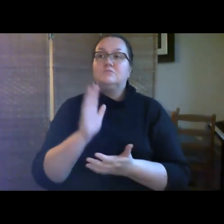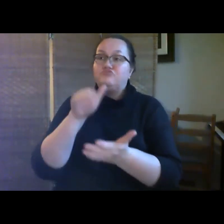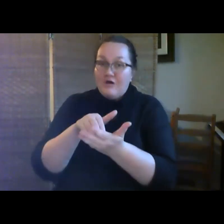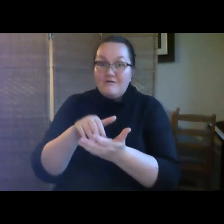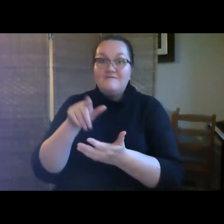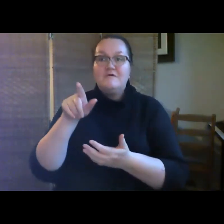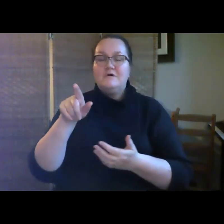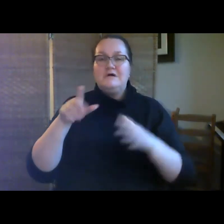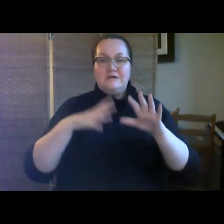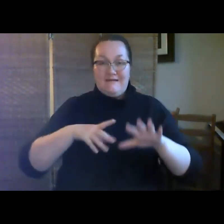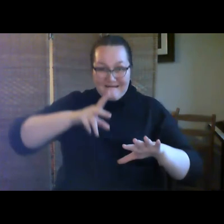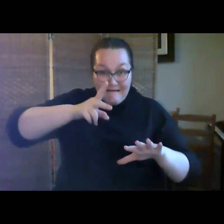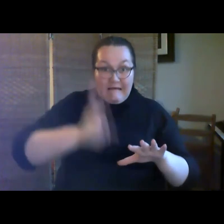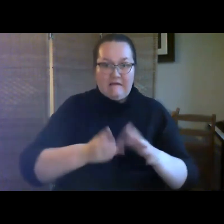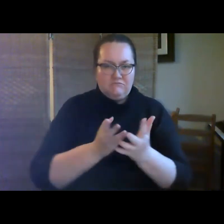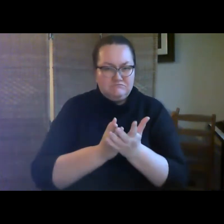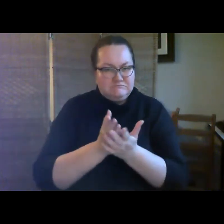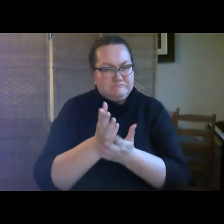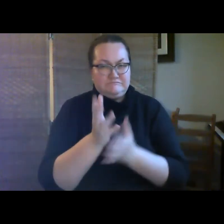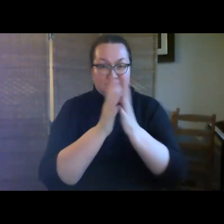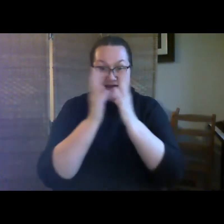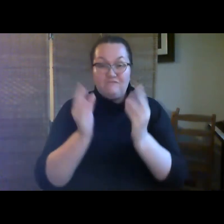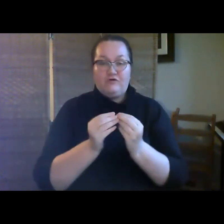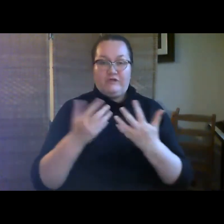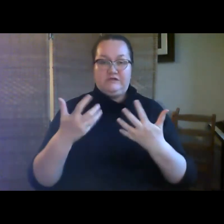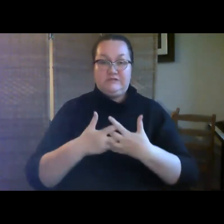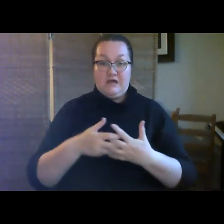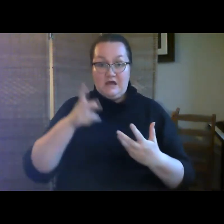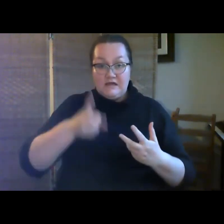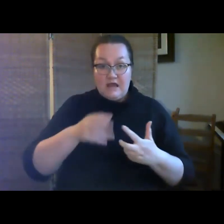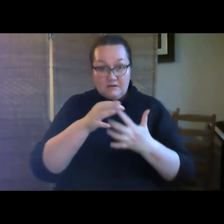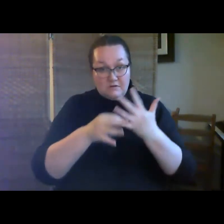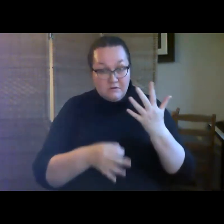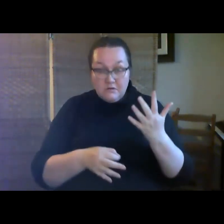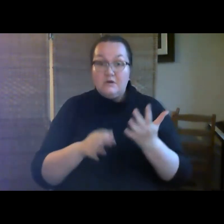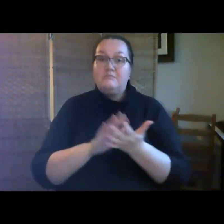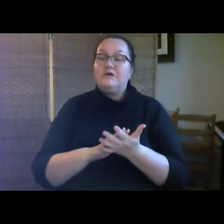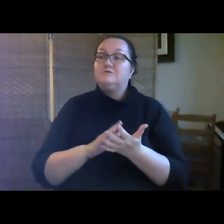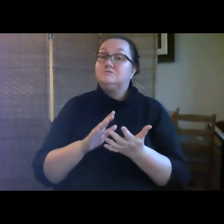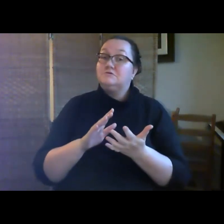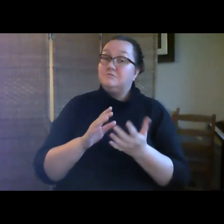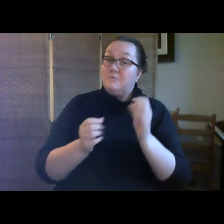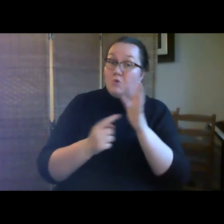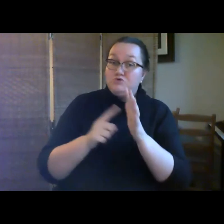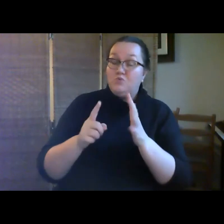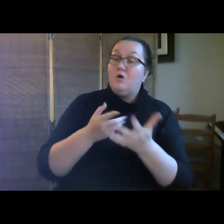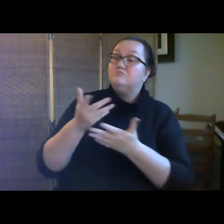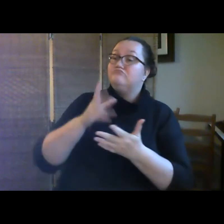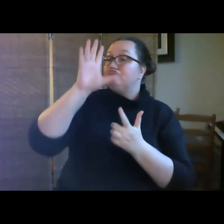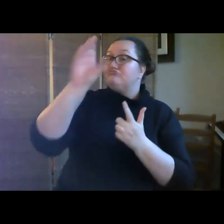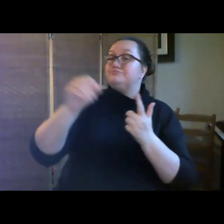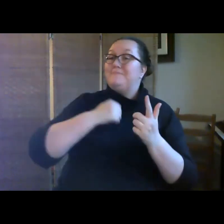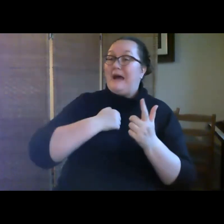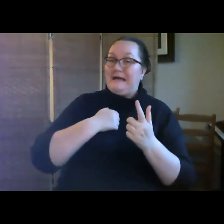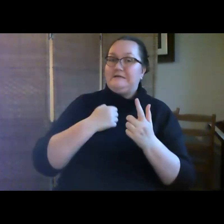time. Time to discuss and clarify in advance the aspects of your own access as an artist or